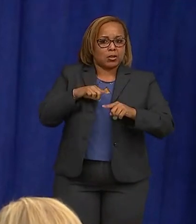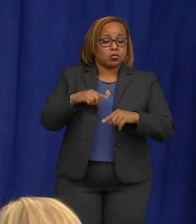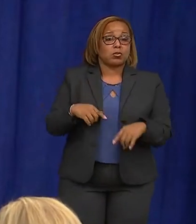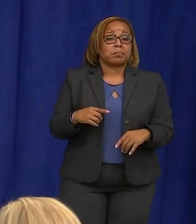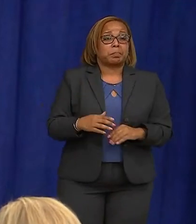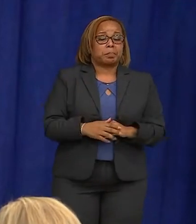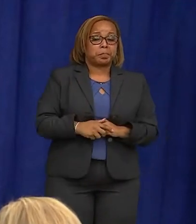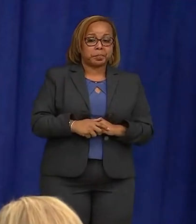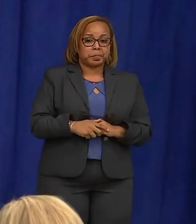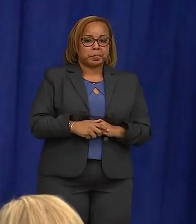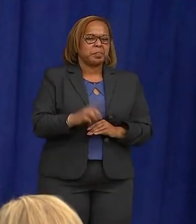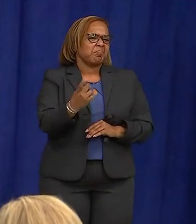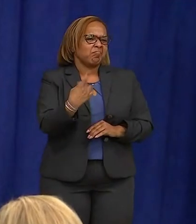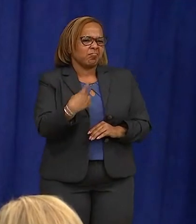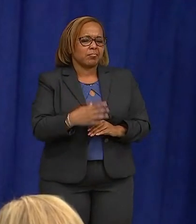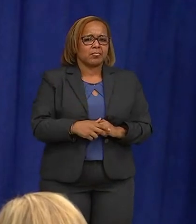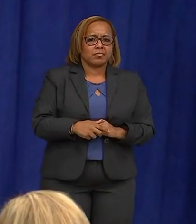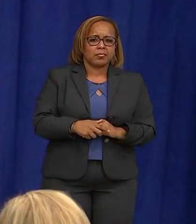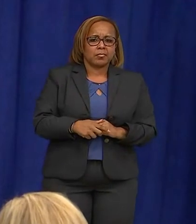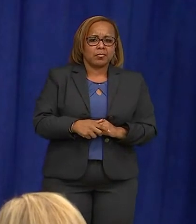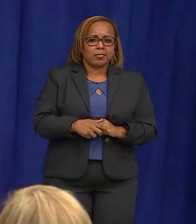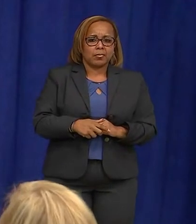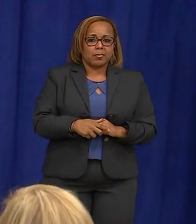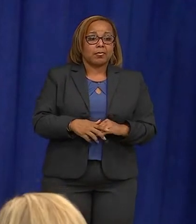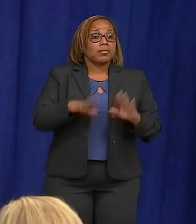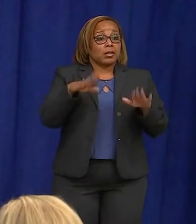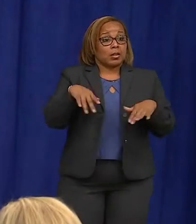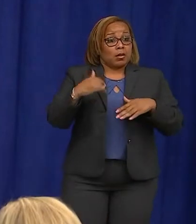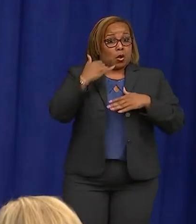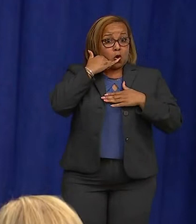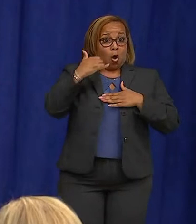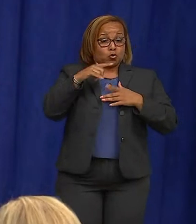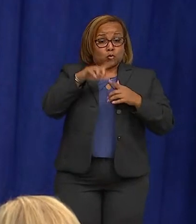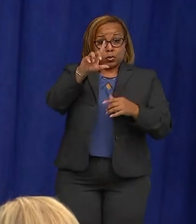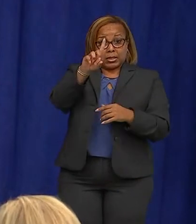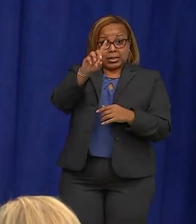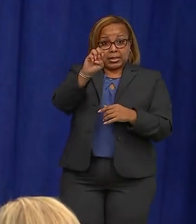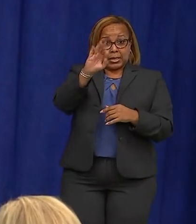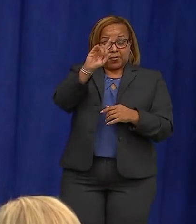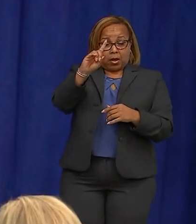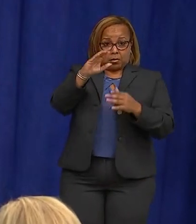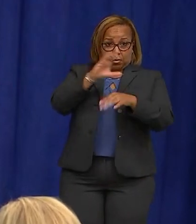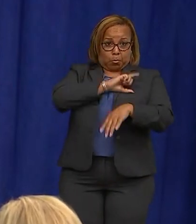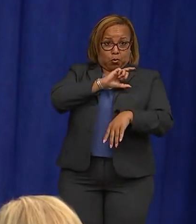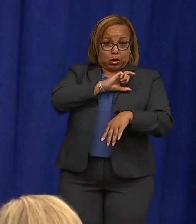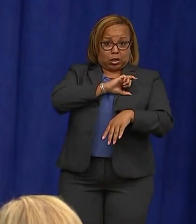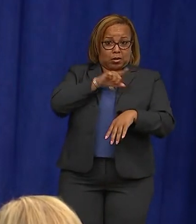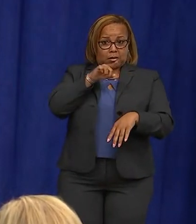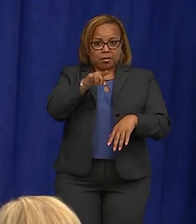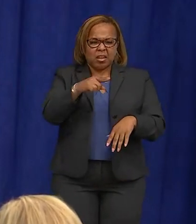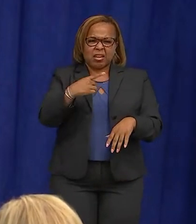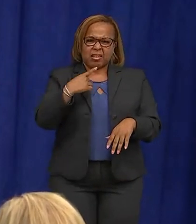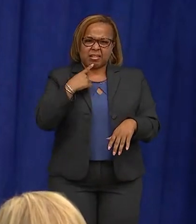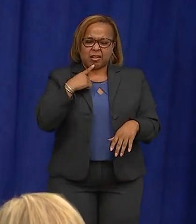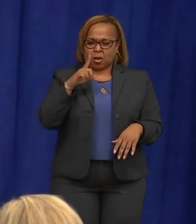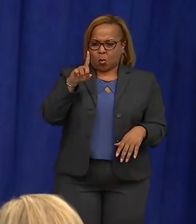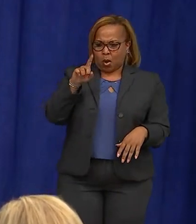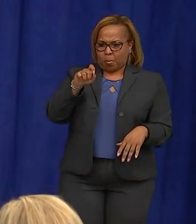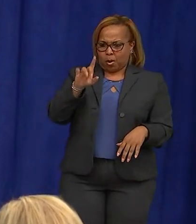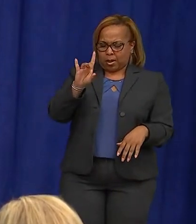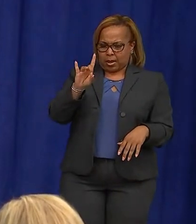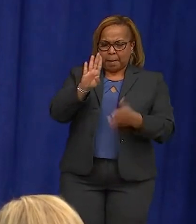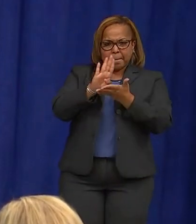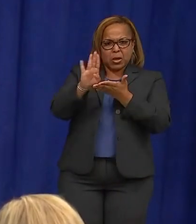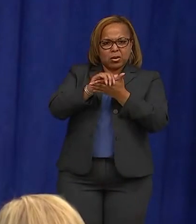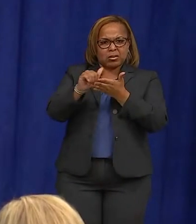And Fran also is asking, although you resisted calls to defund the police, your budget director says CPD and its $1.8